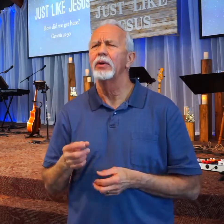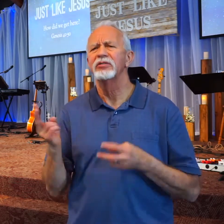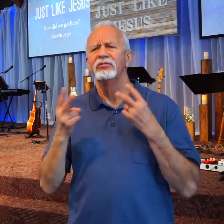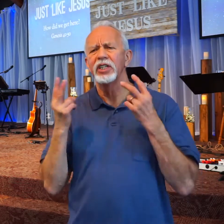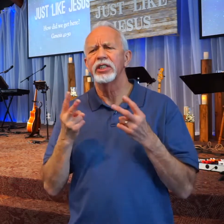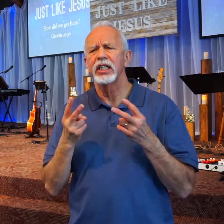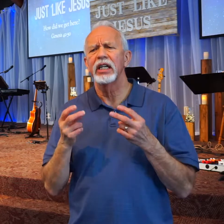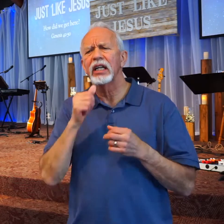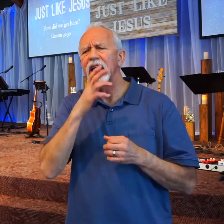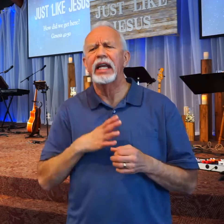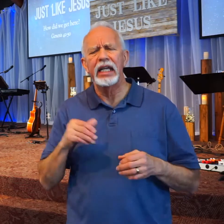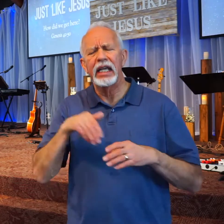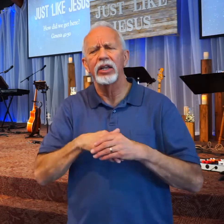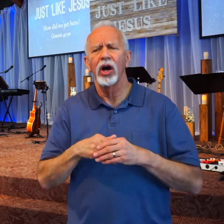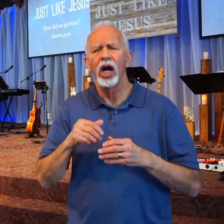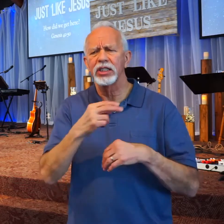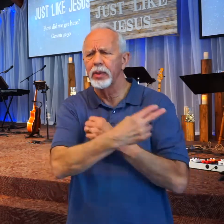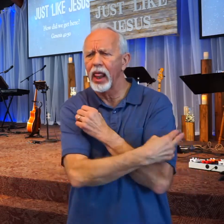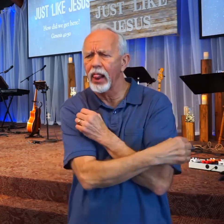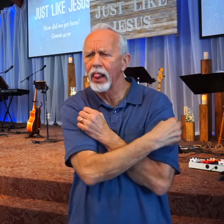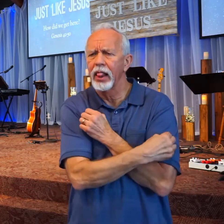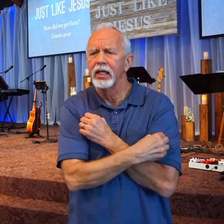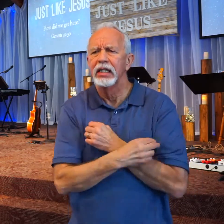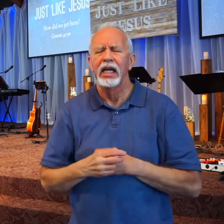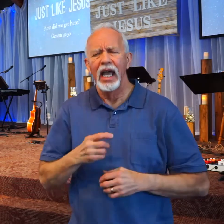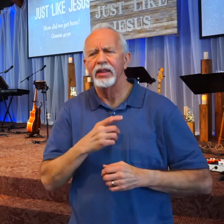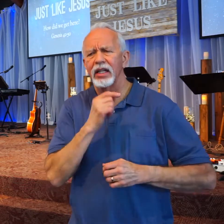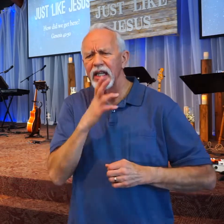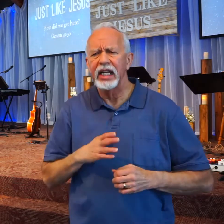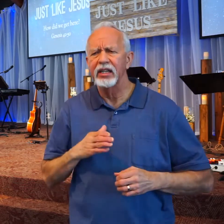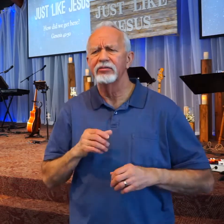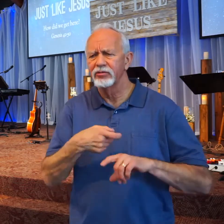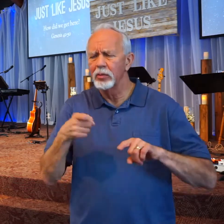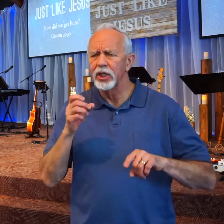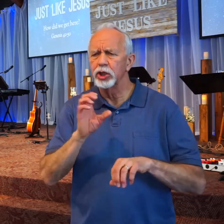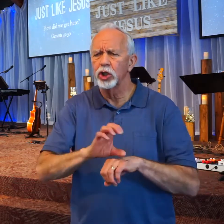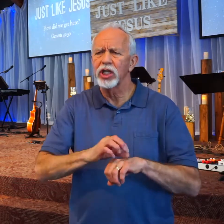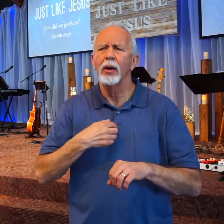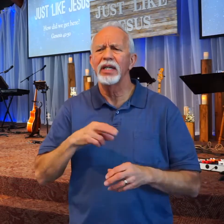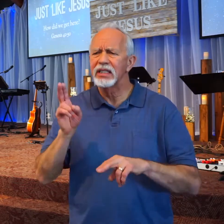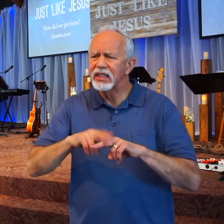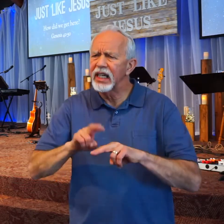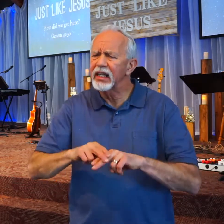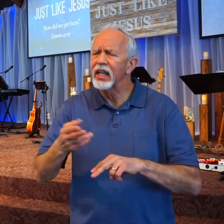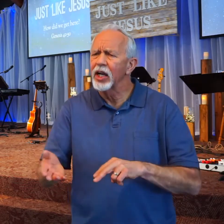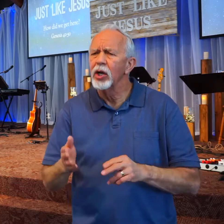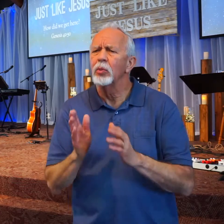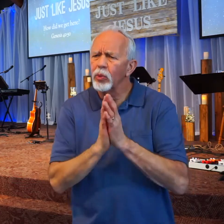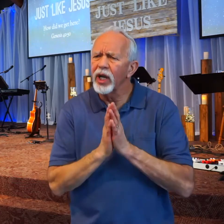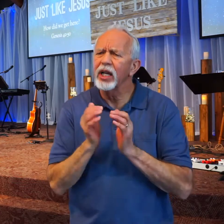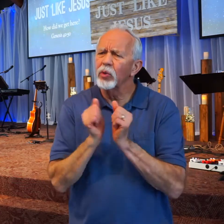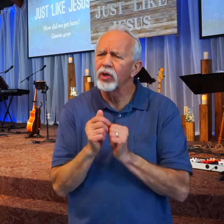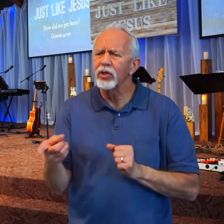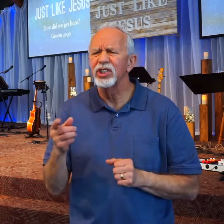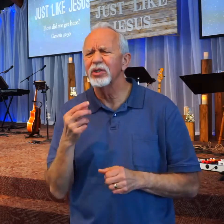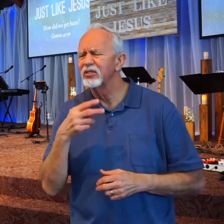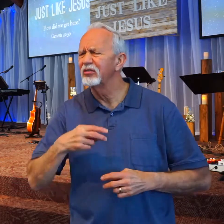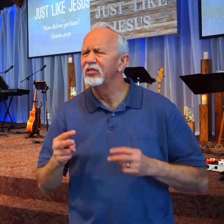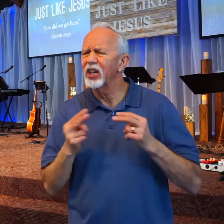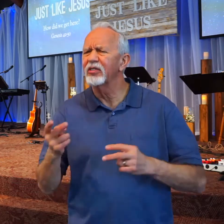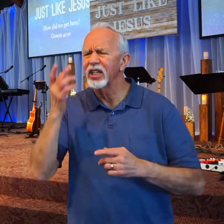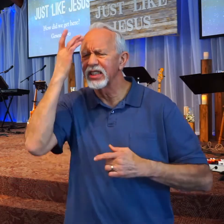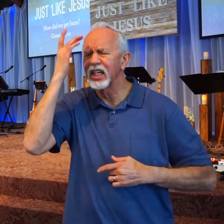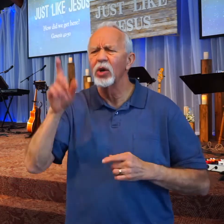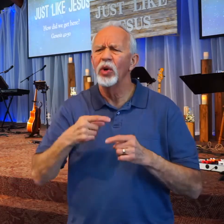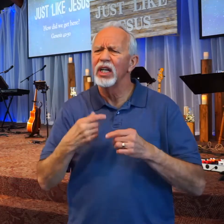visiting this lady in the hospital, and dear lady of the church, and I was sitting there praying with her. She was very sick, and when I